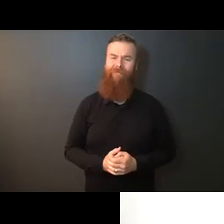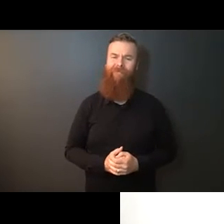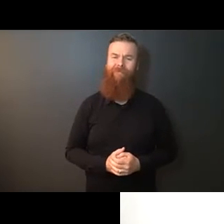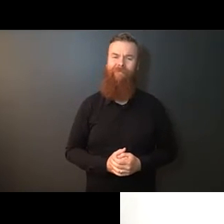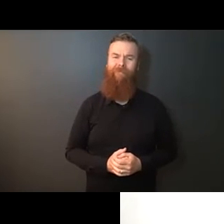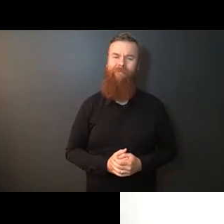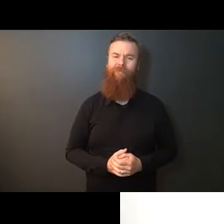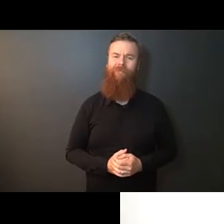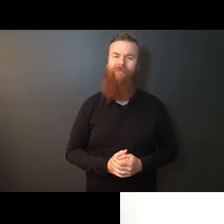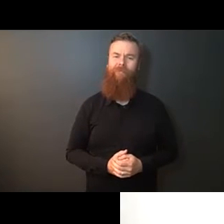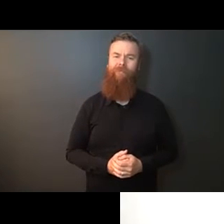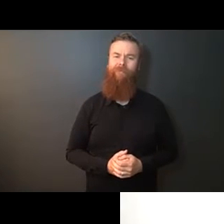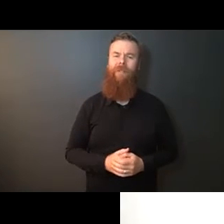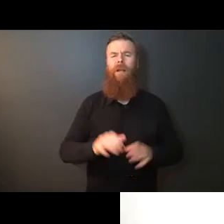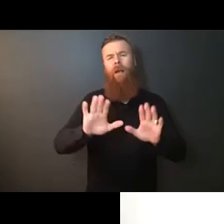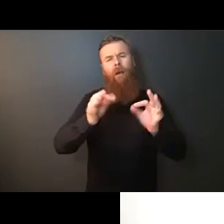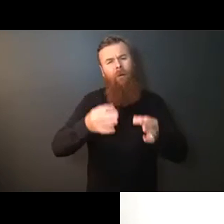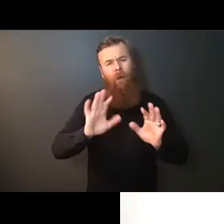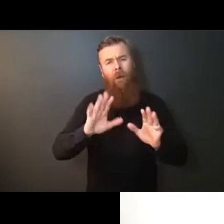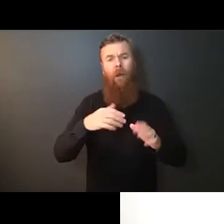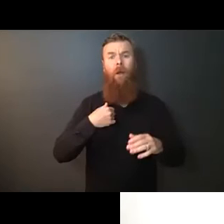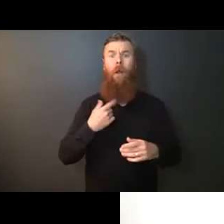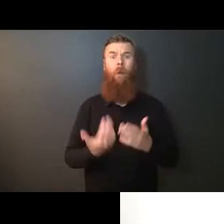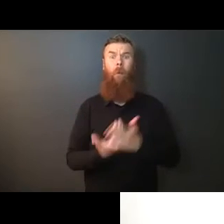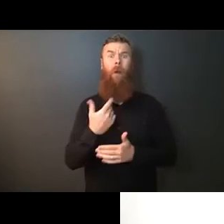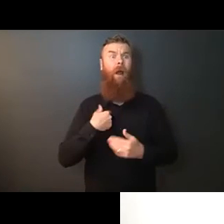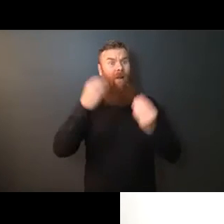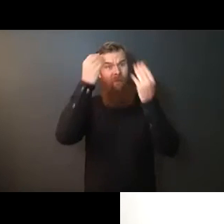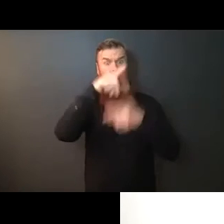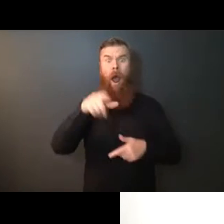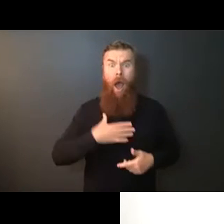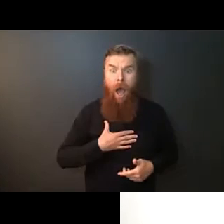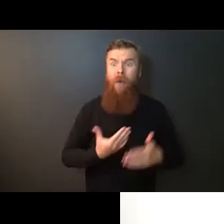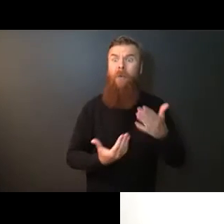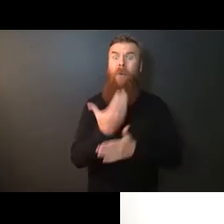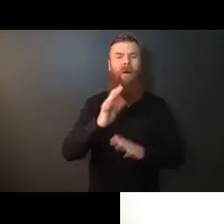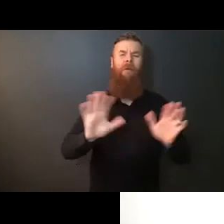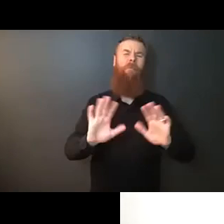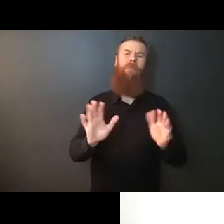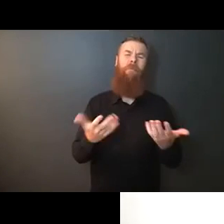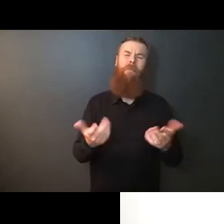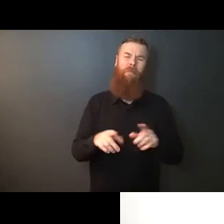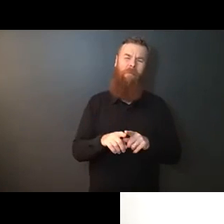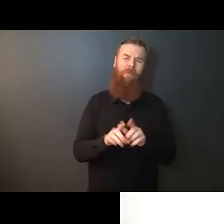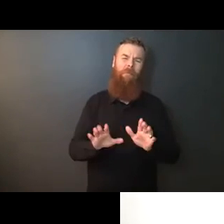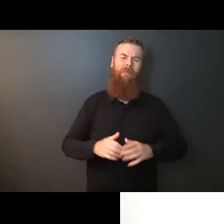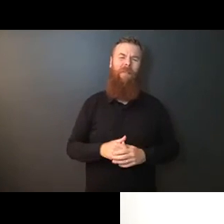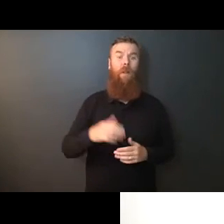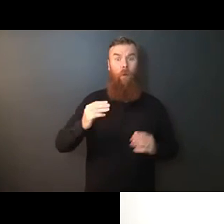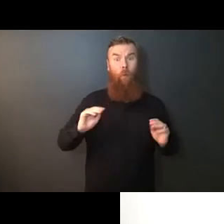saying, but I think with the Youth Summit on Monday, we have reached a